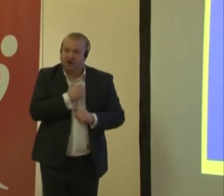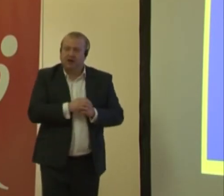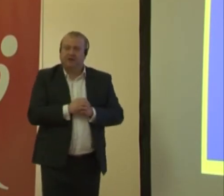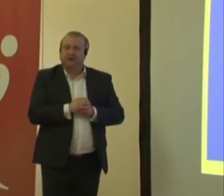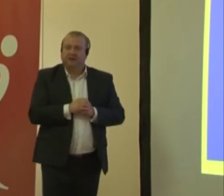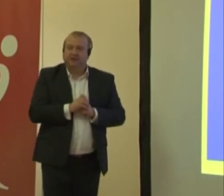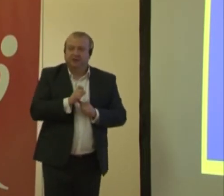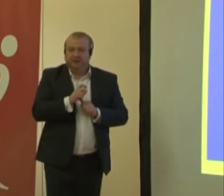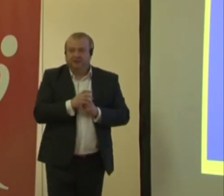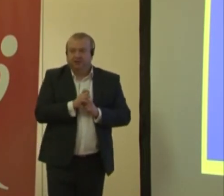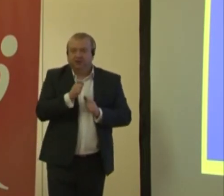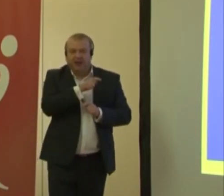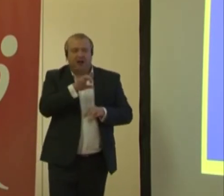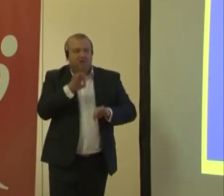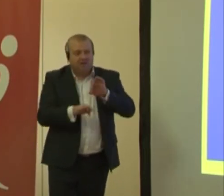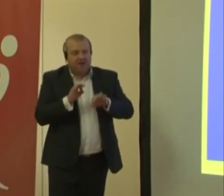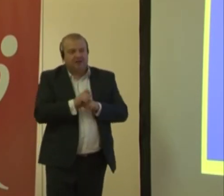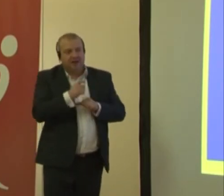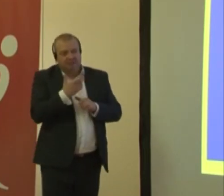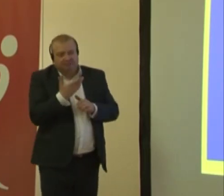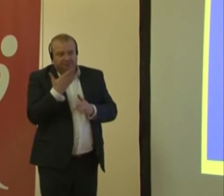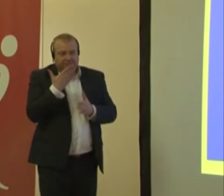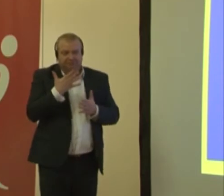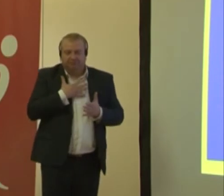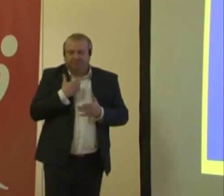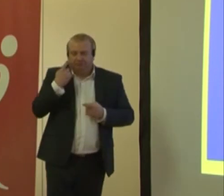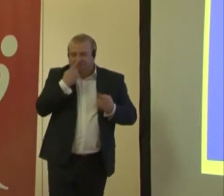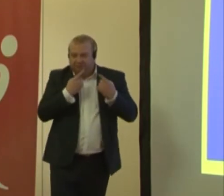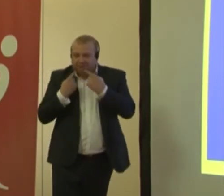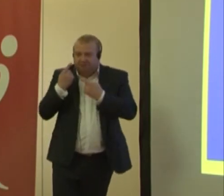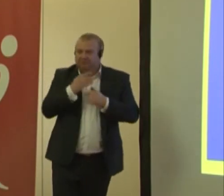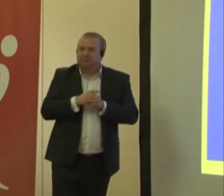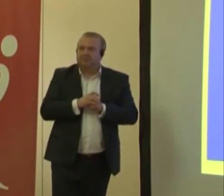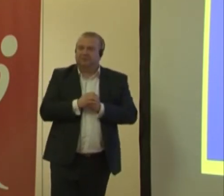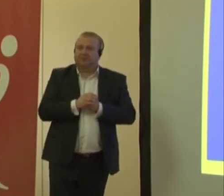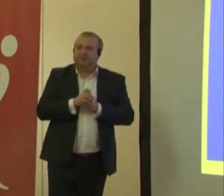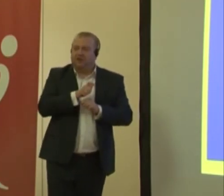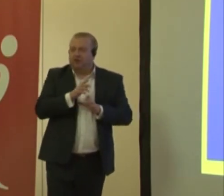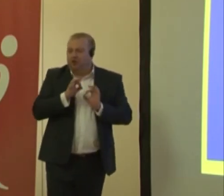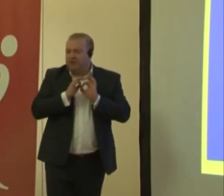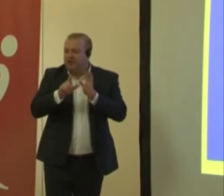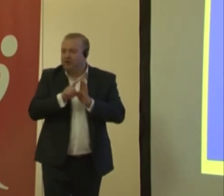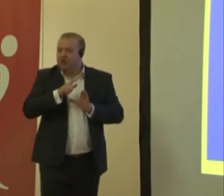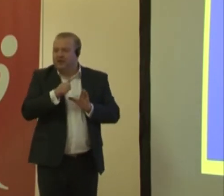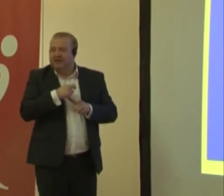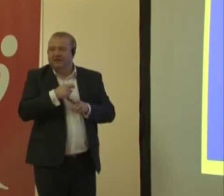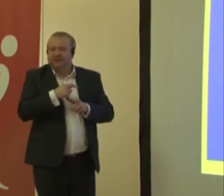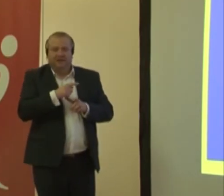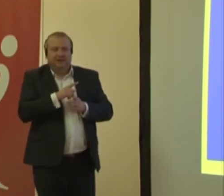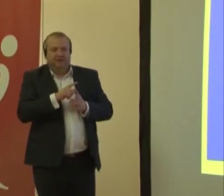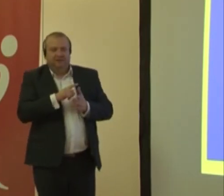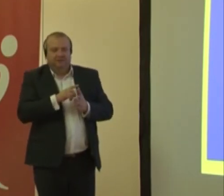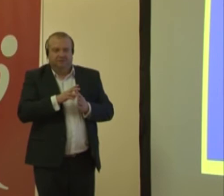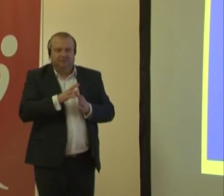work. The conclusion that we have seen in assessment work we have done, on classroom practice,